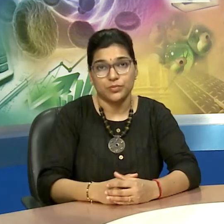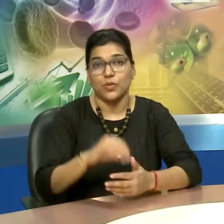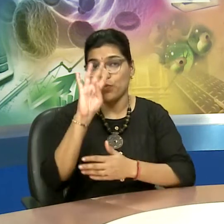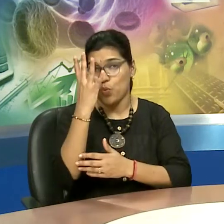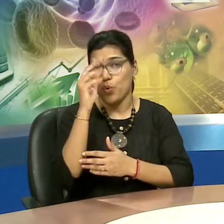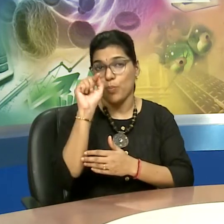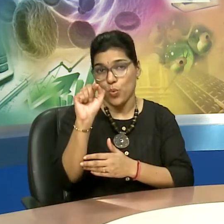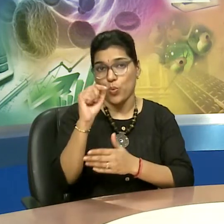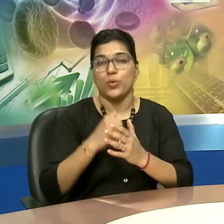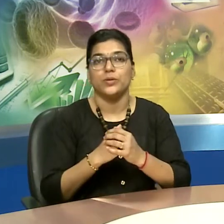The